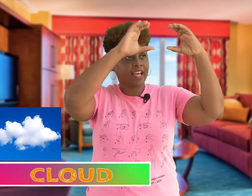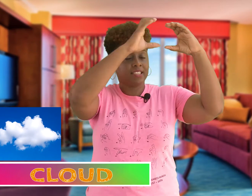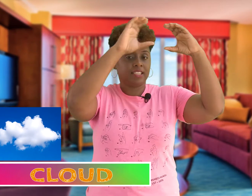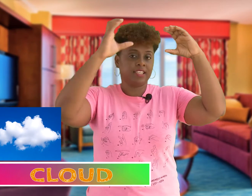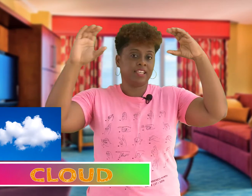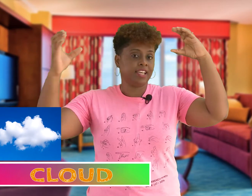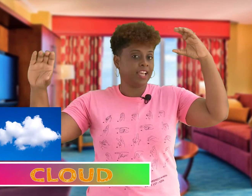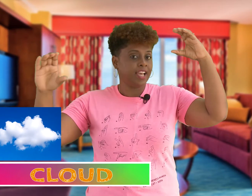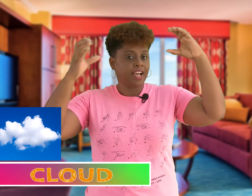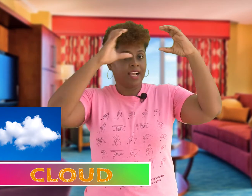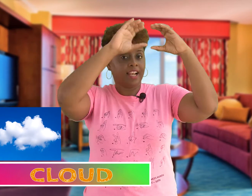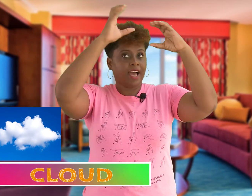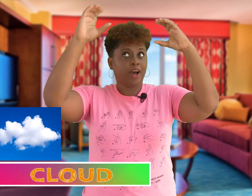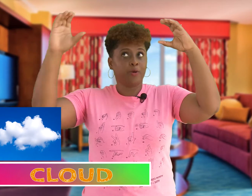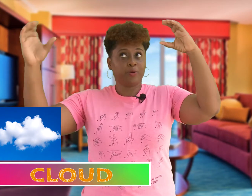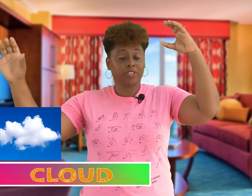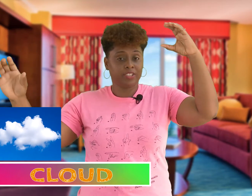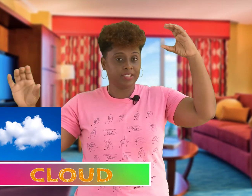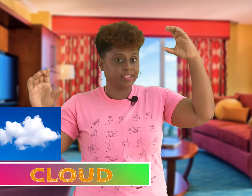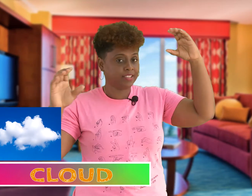that? Cloud.